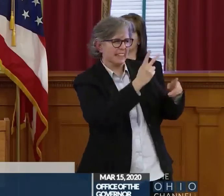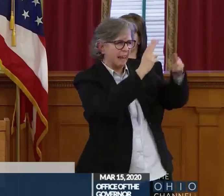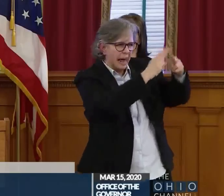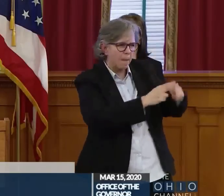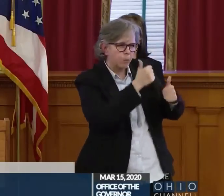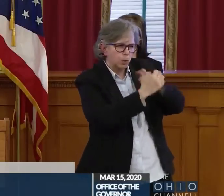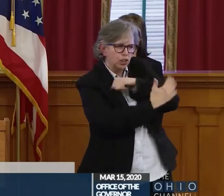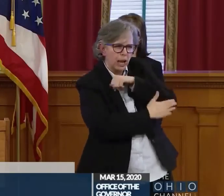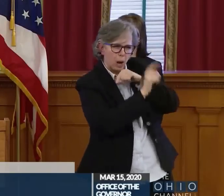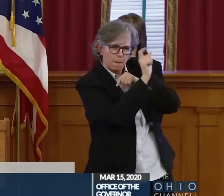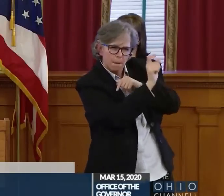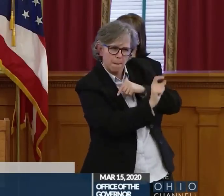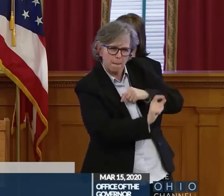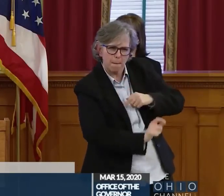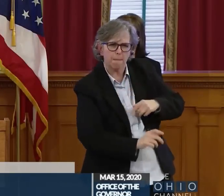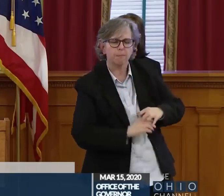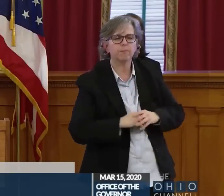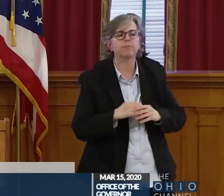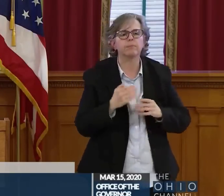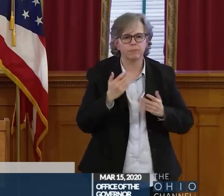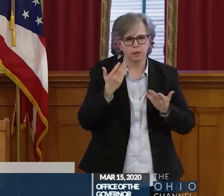has not been included yet.